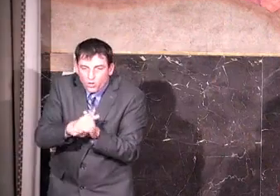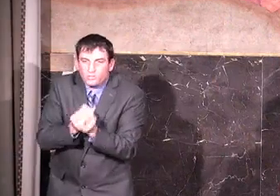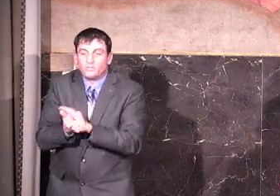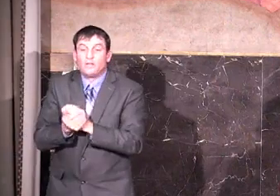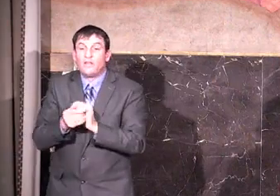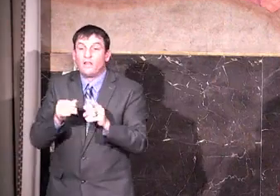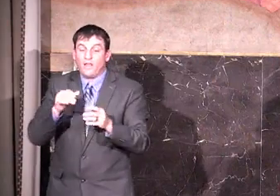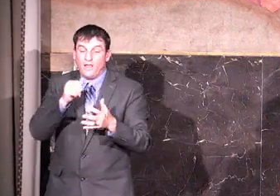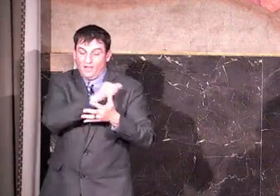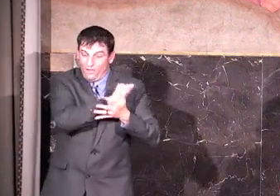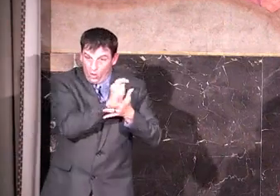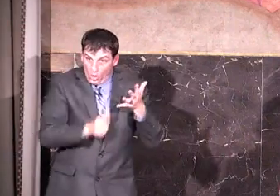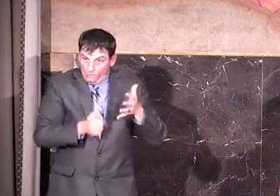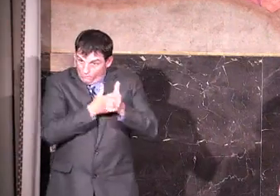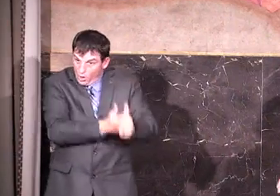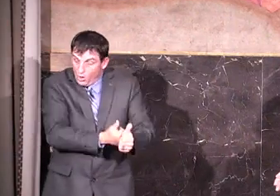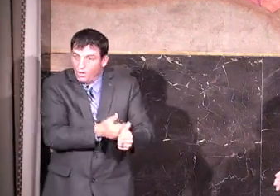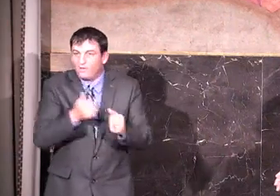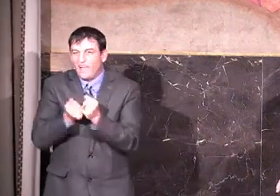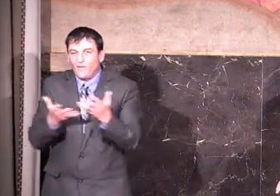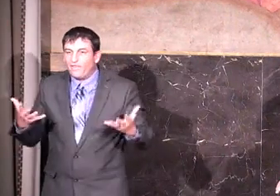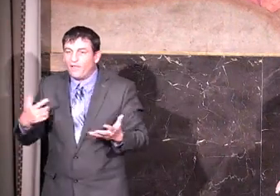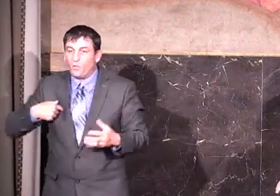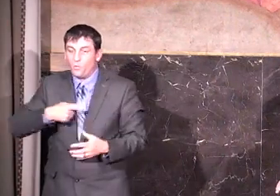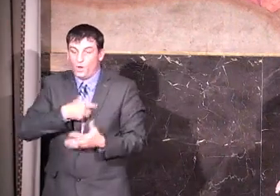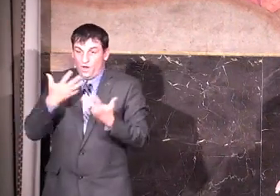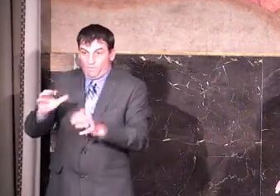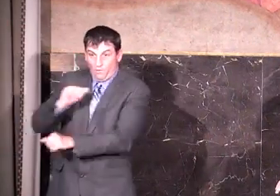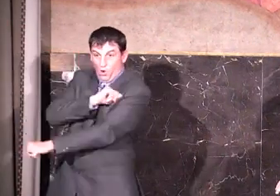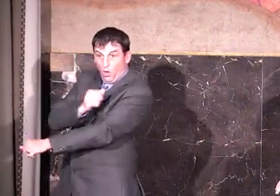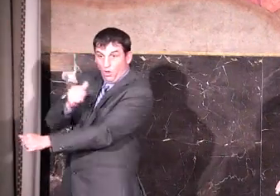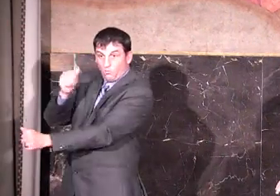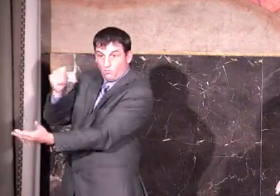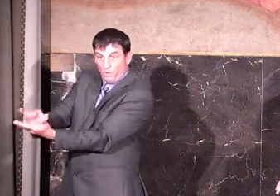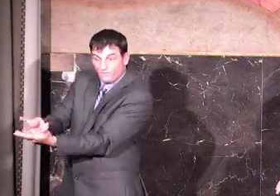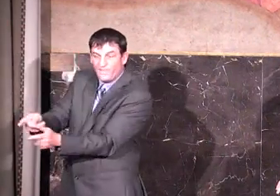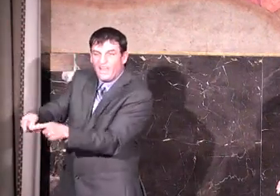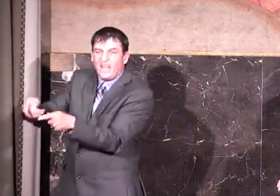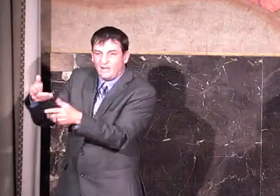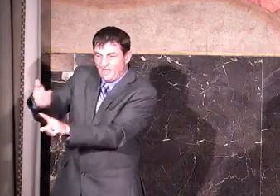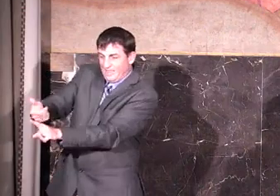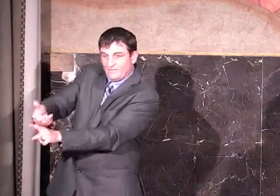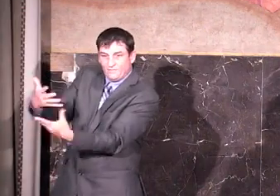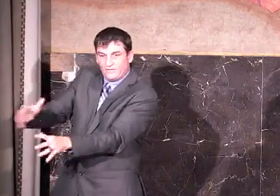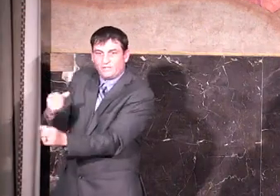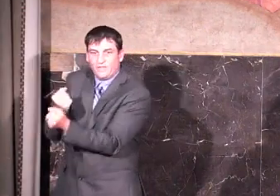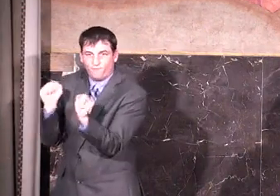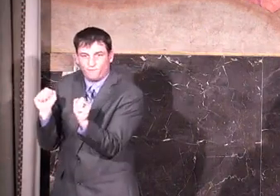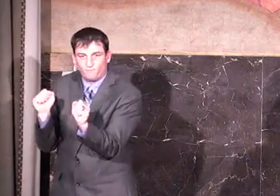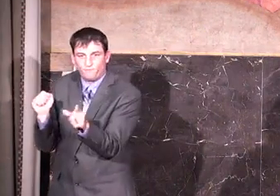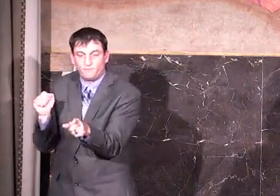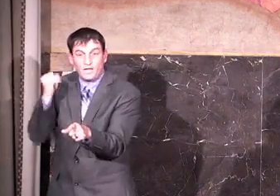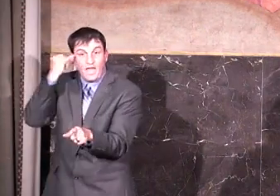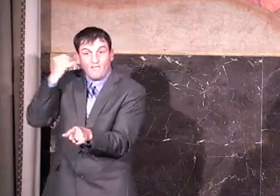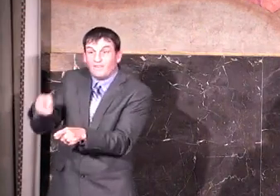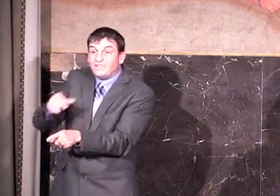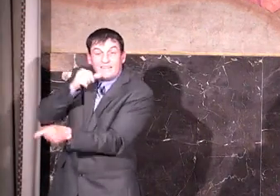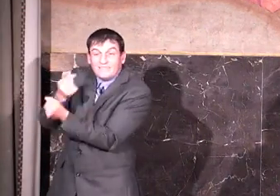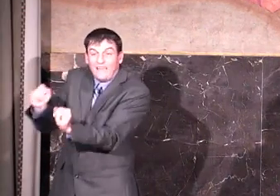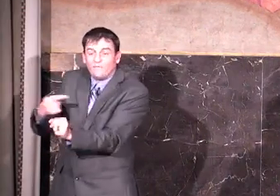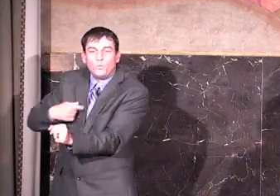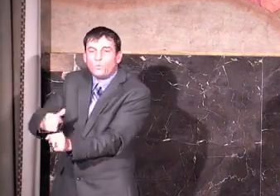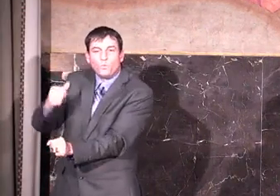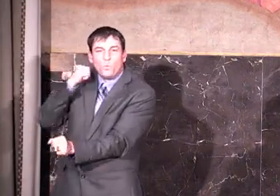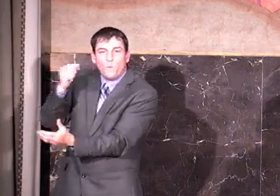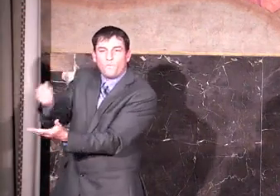that we've authorized is safe. Otherwise, we wouldn't have done it. And so I feel like we're in a pretty good